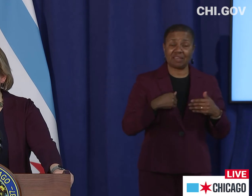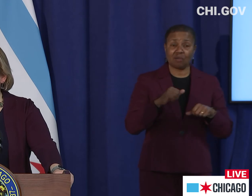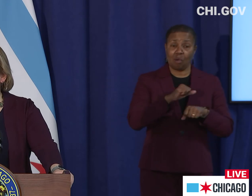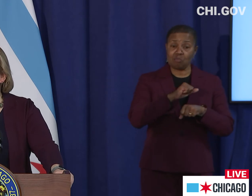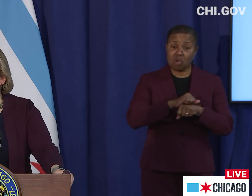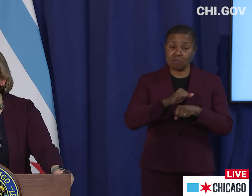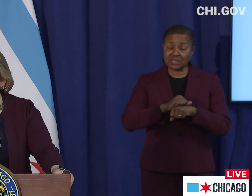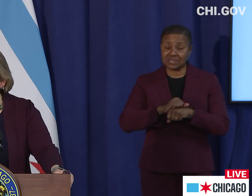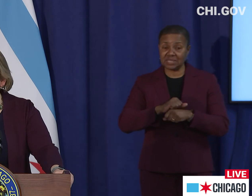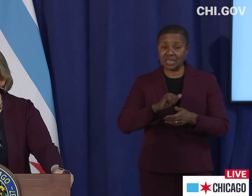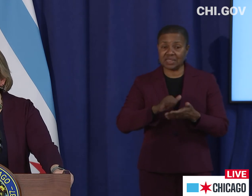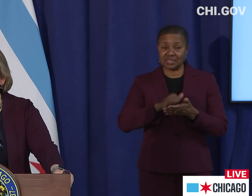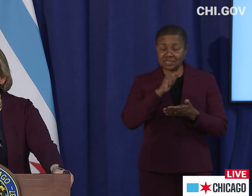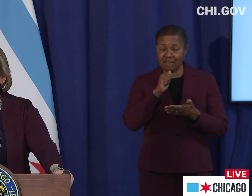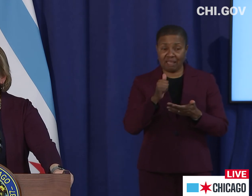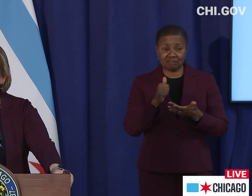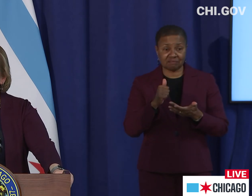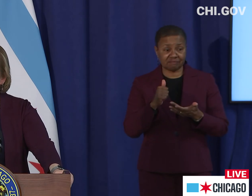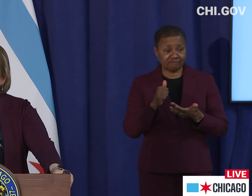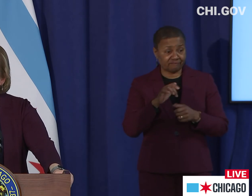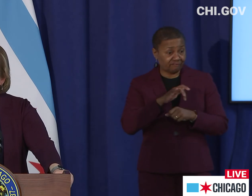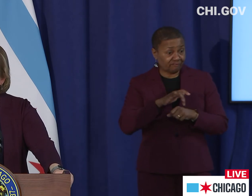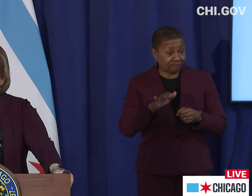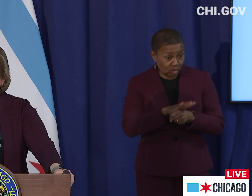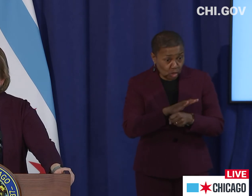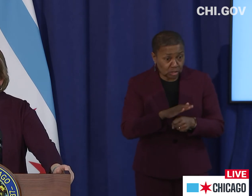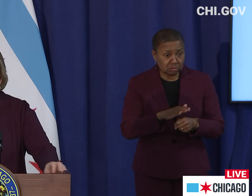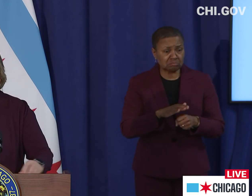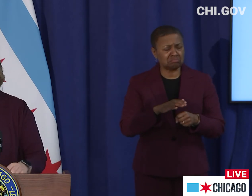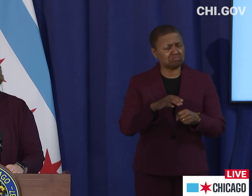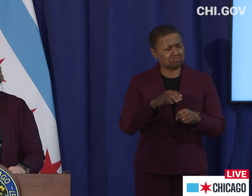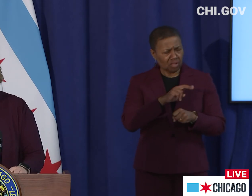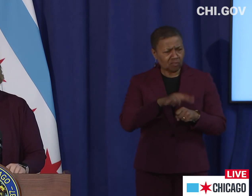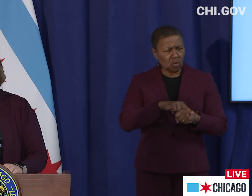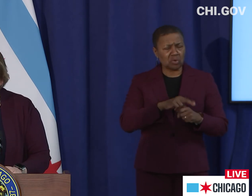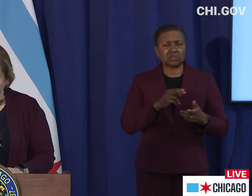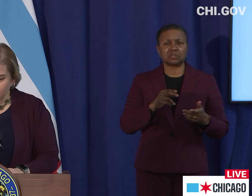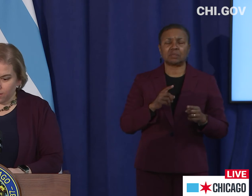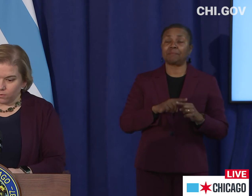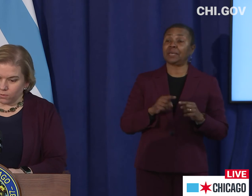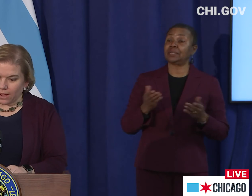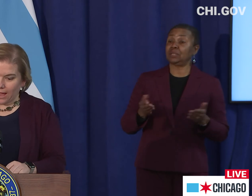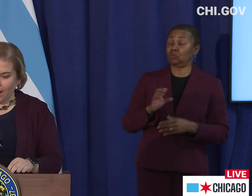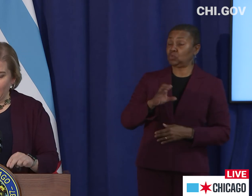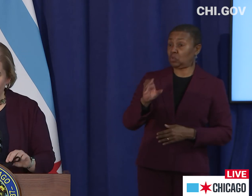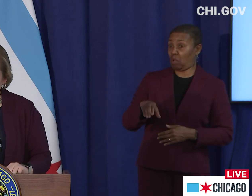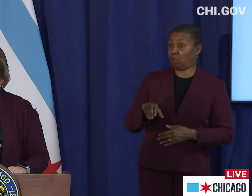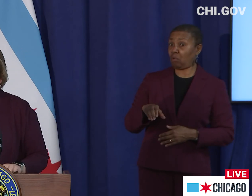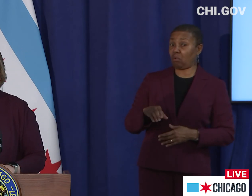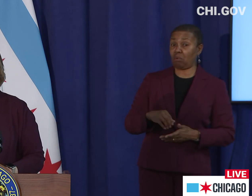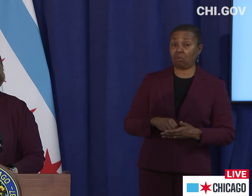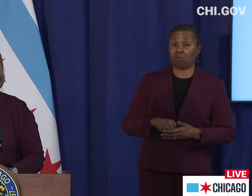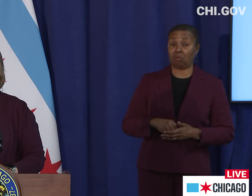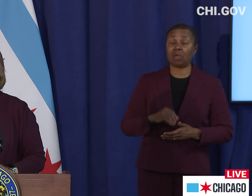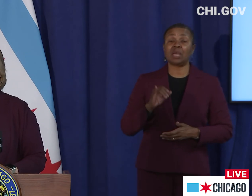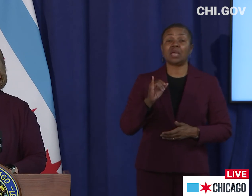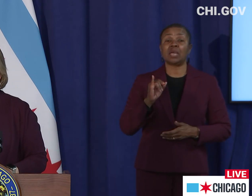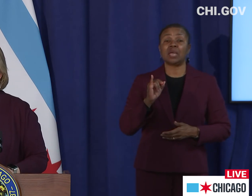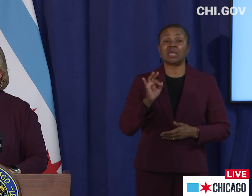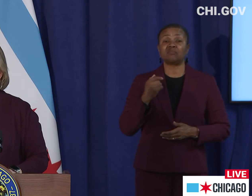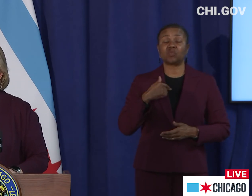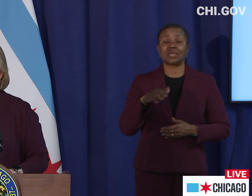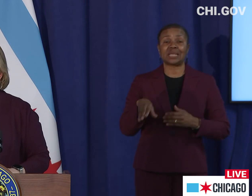going unfilled, of course that would be appropriate to move ahead. But here in Chicago, if we